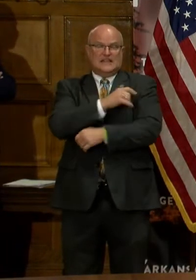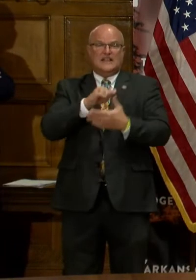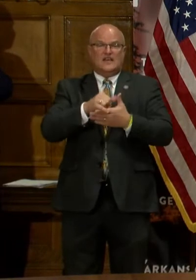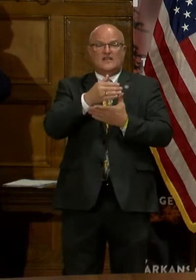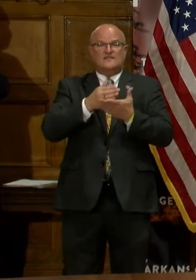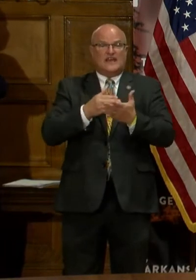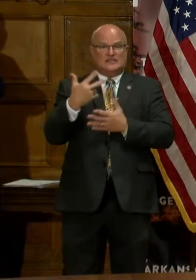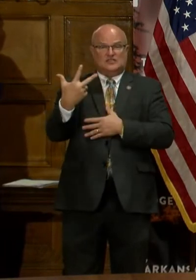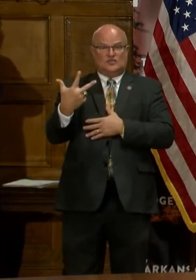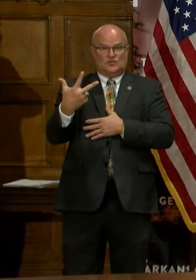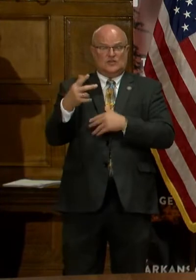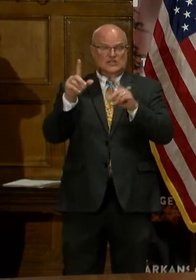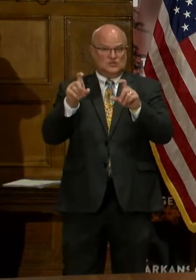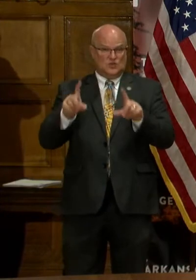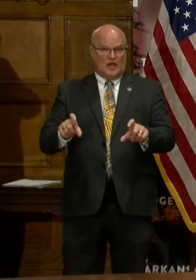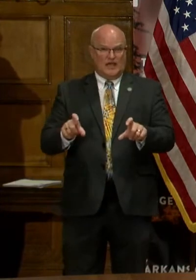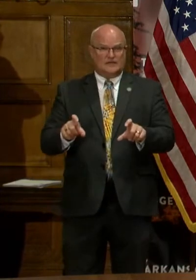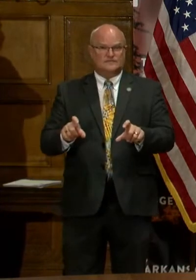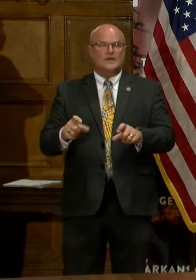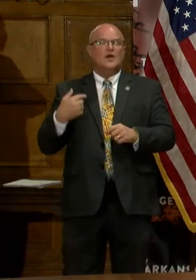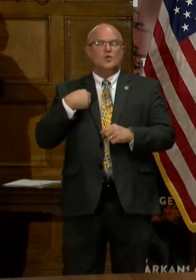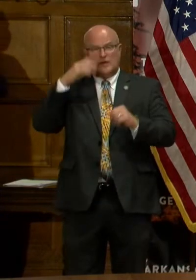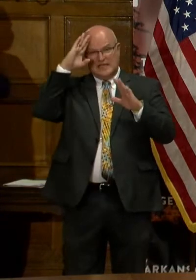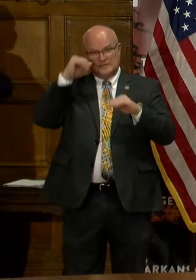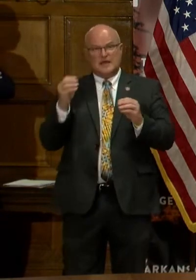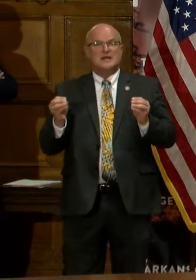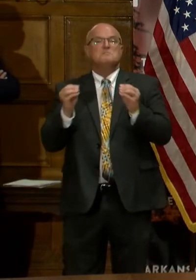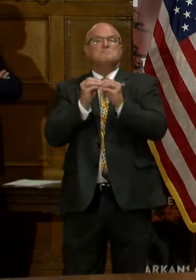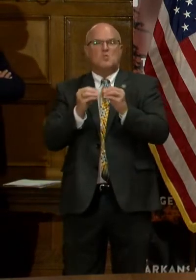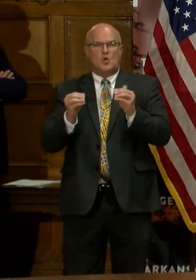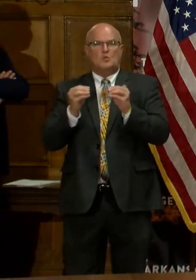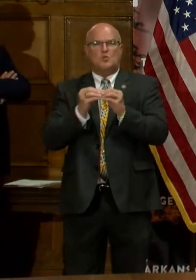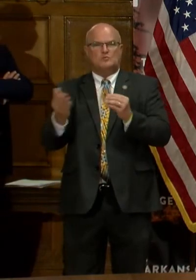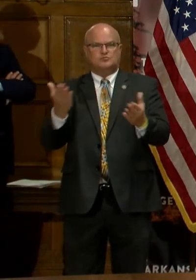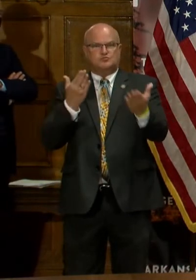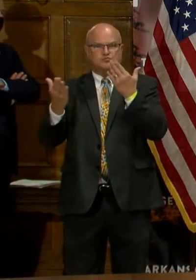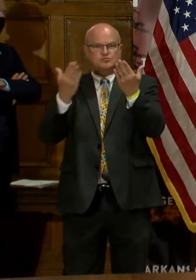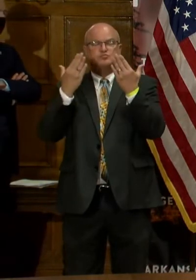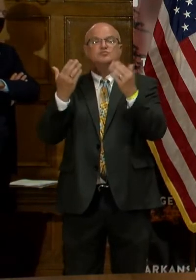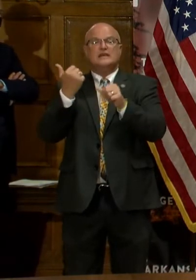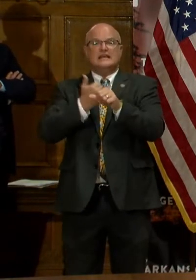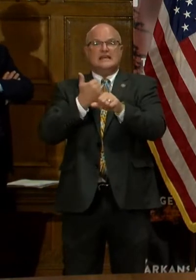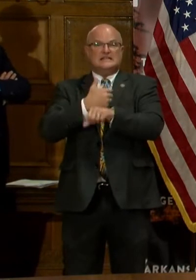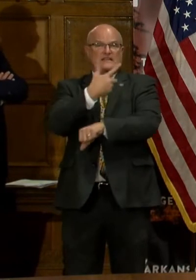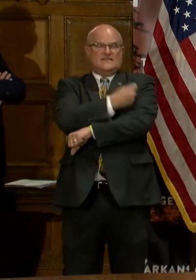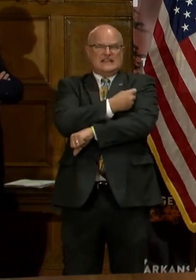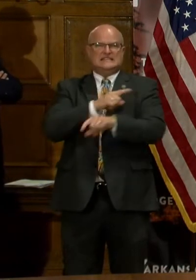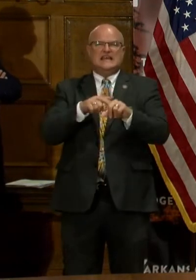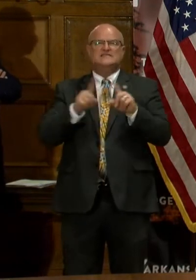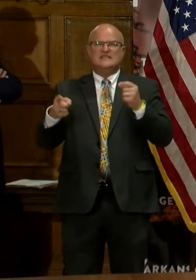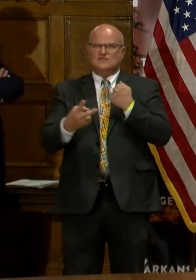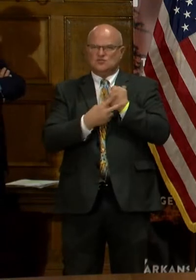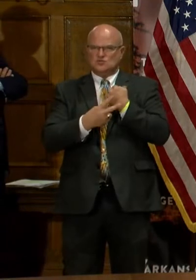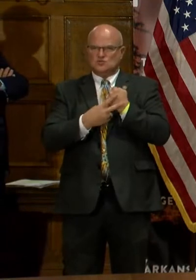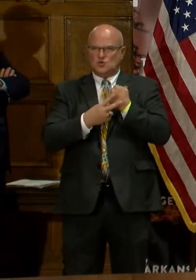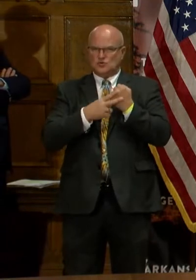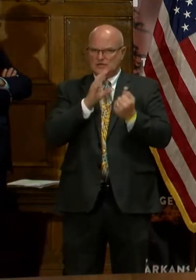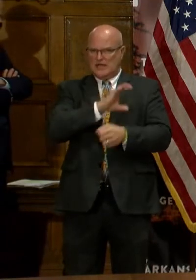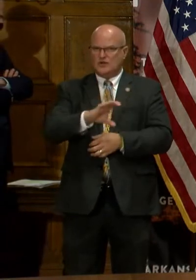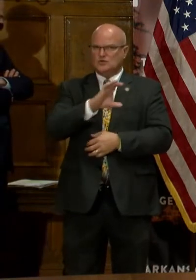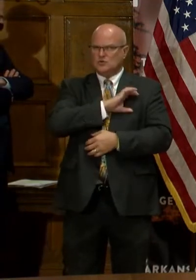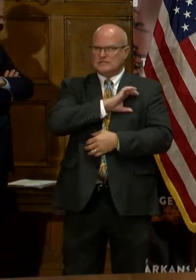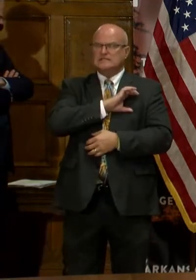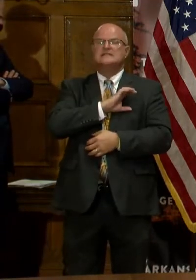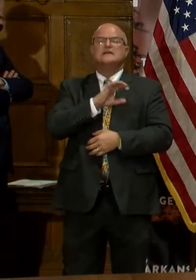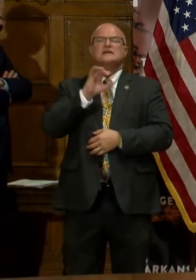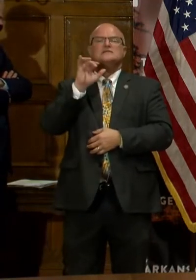trials, and that we expect many more vaccines to be coming in the next few months. And each of these vaccines has different storage characteristics